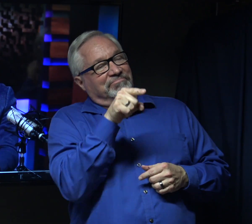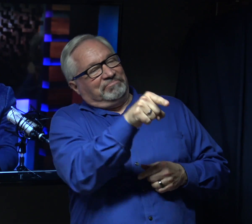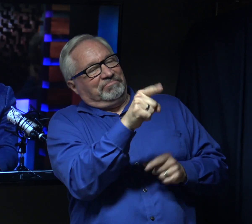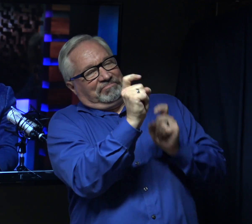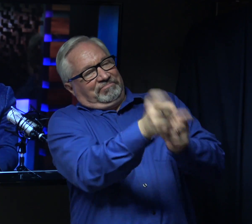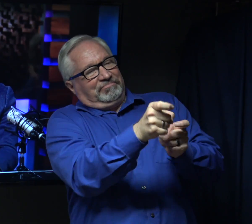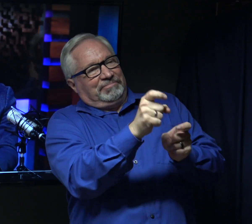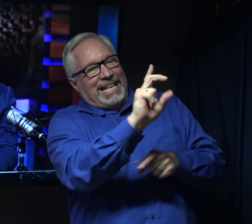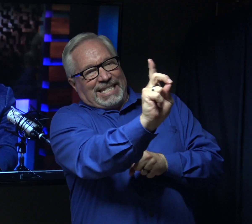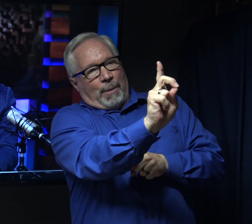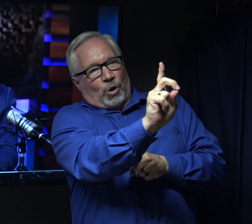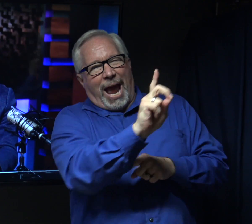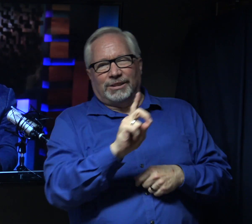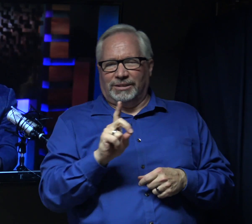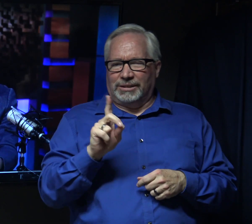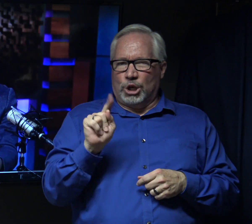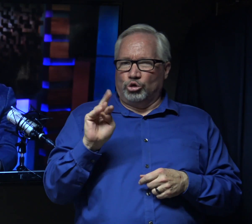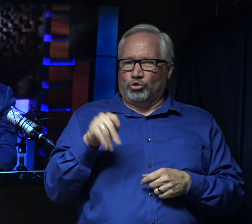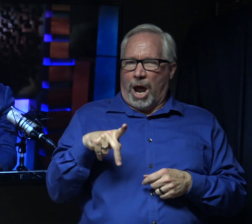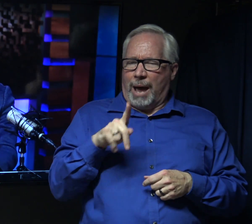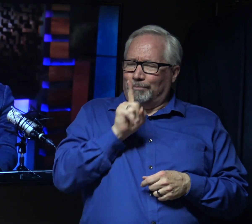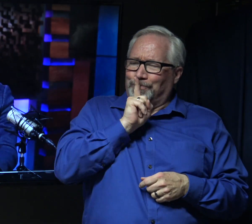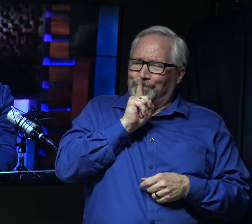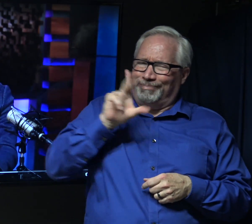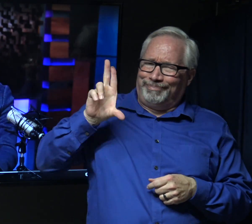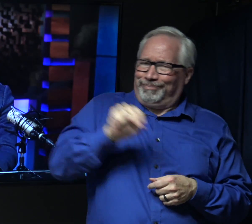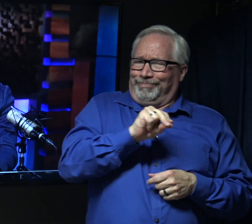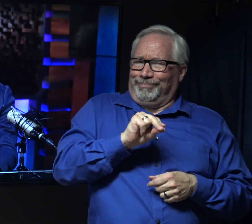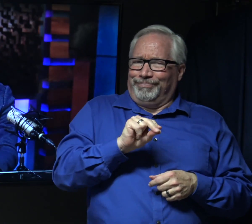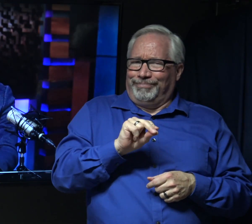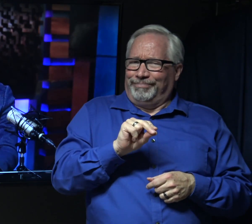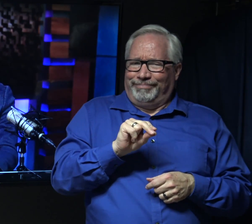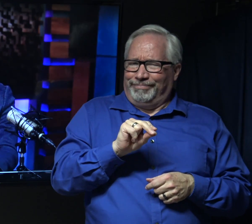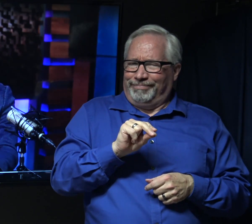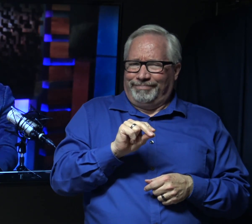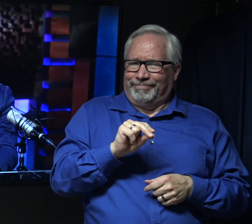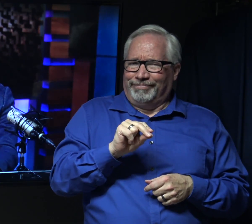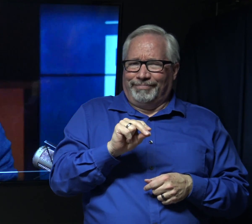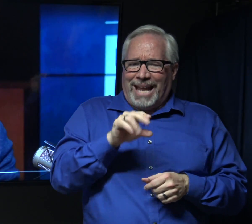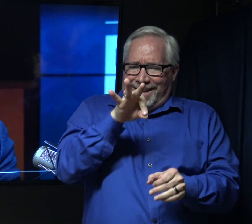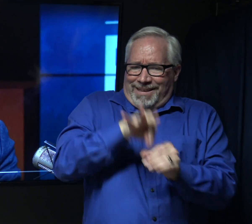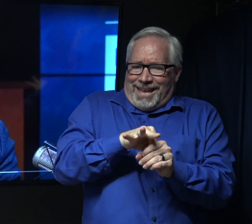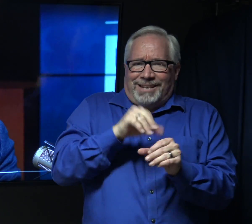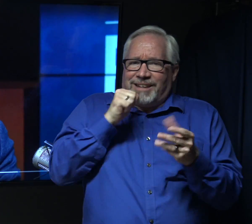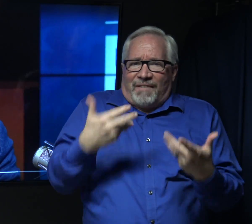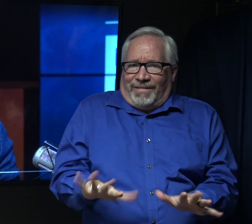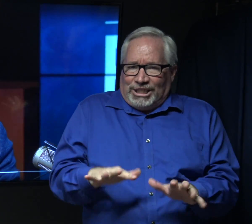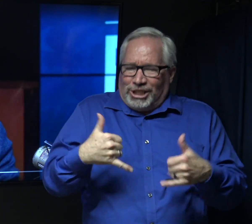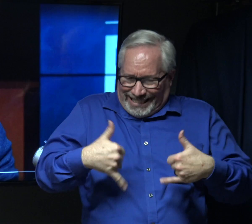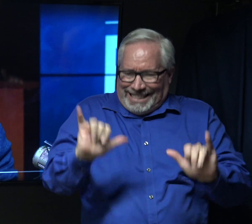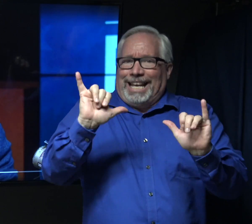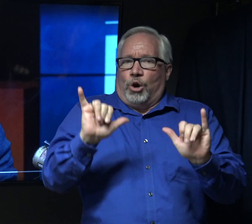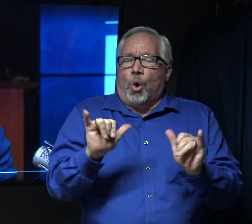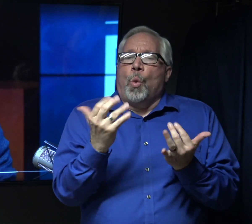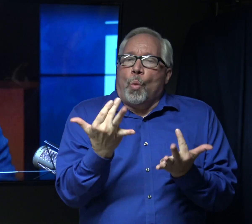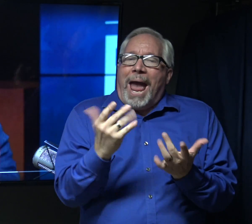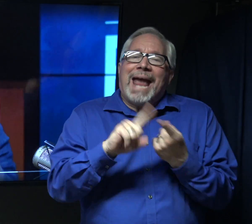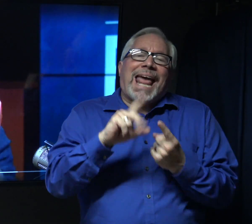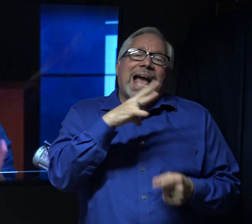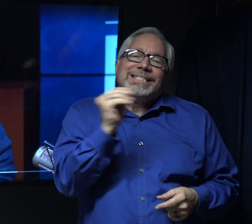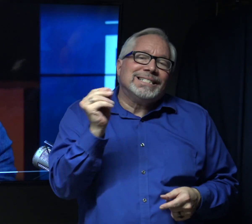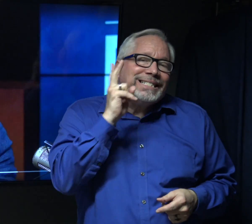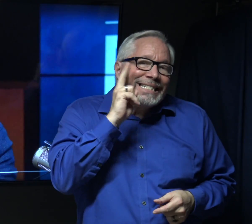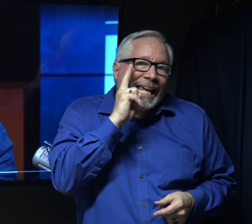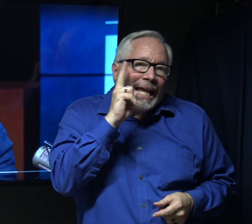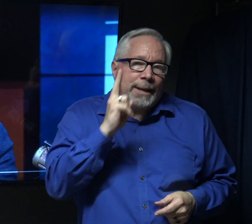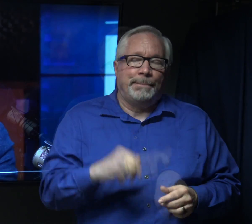Democrats. President Trump is not doing that, and therefore the election is not over. We will have to wait and see.